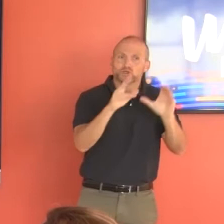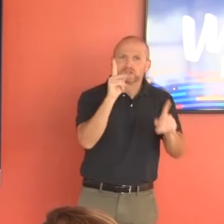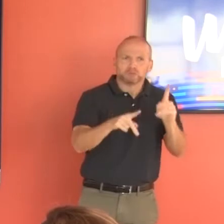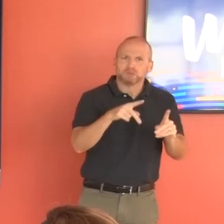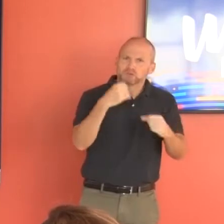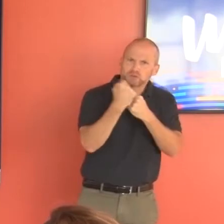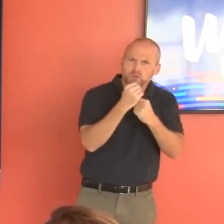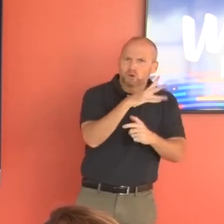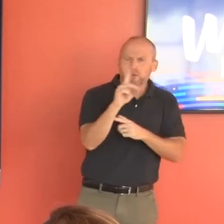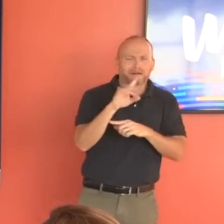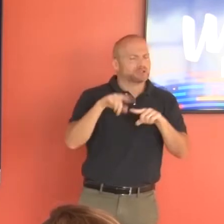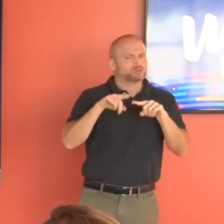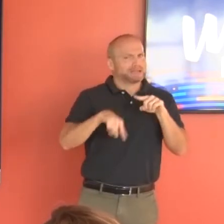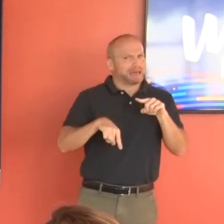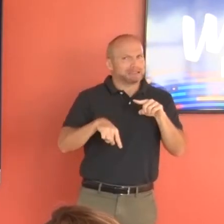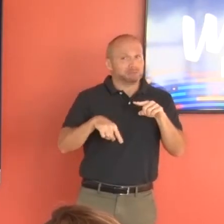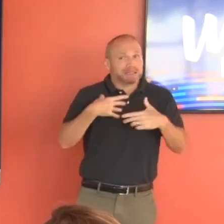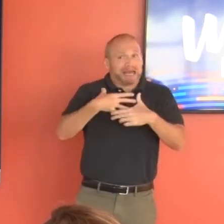as you want to.